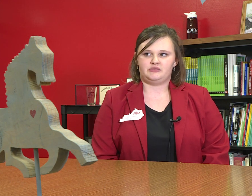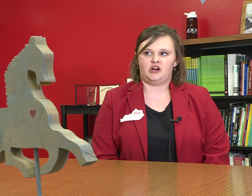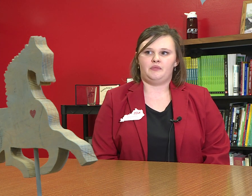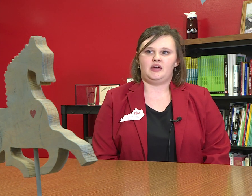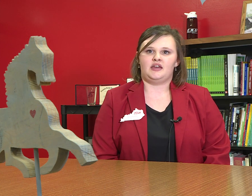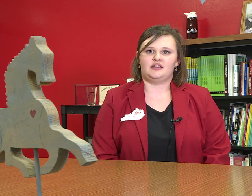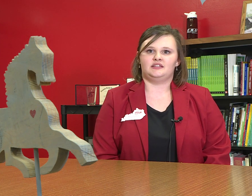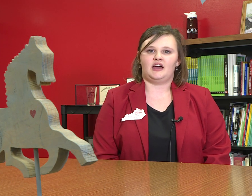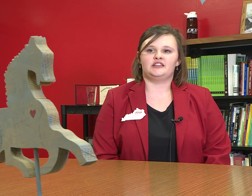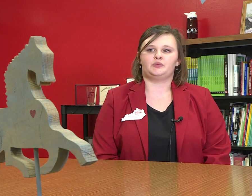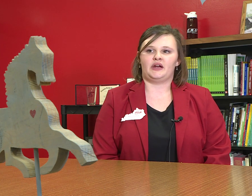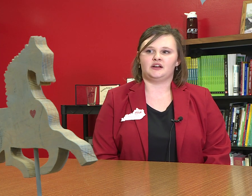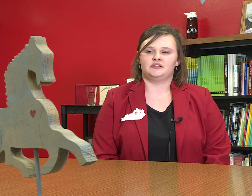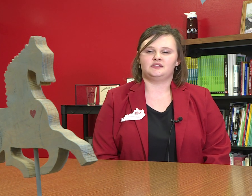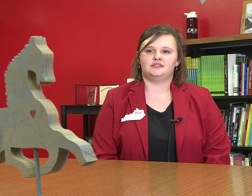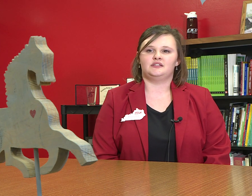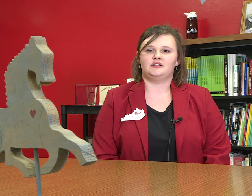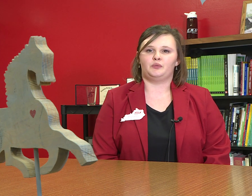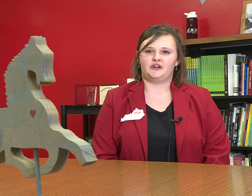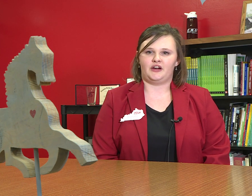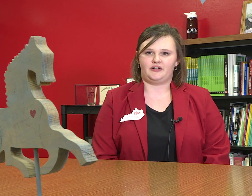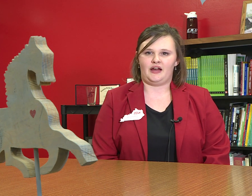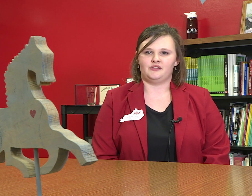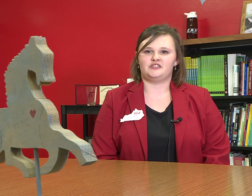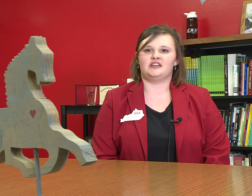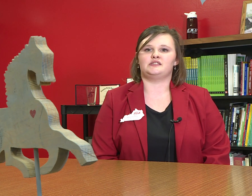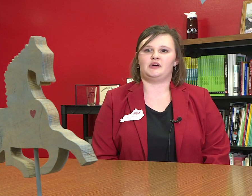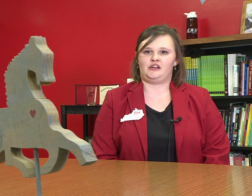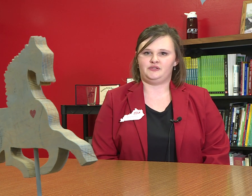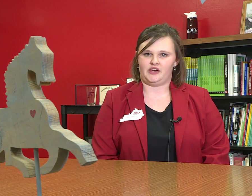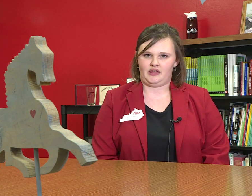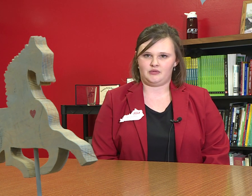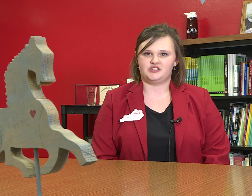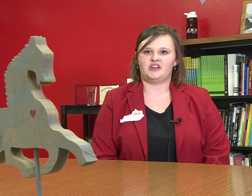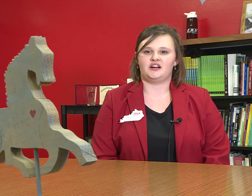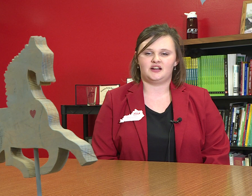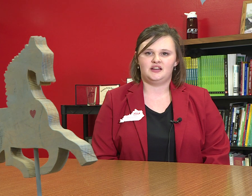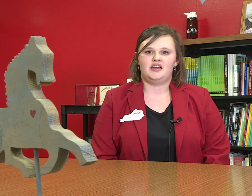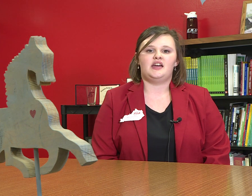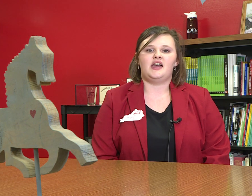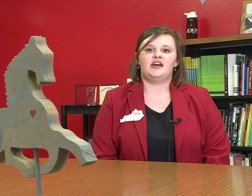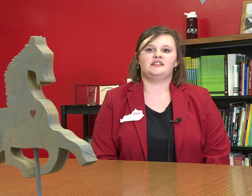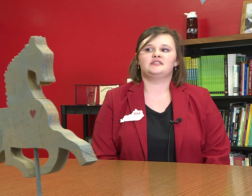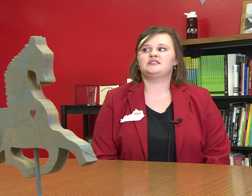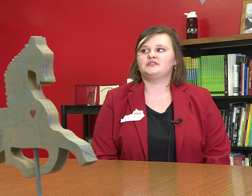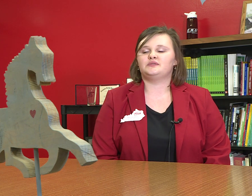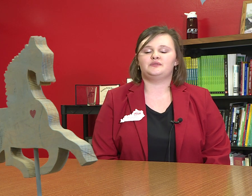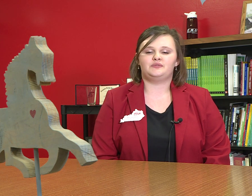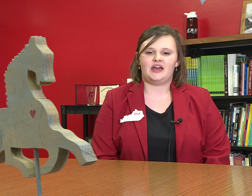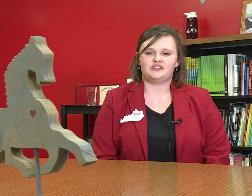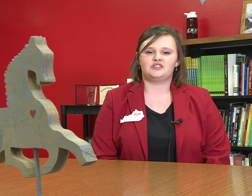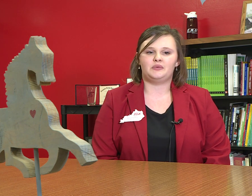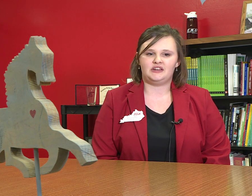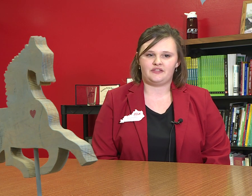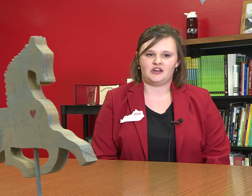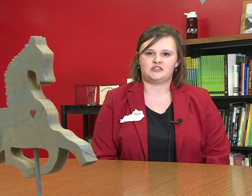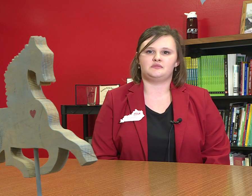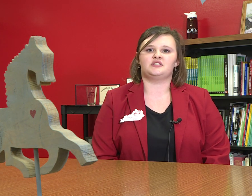shop and I swear, word got around that somebody knew sign language there. And we had so many deaf customers